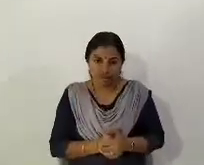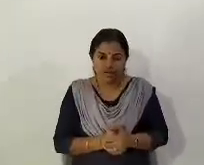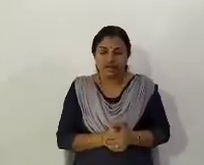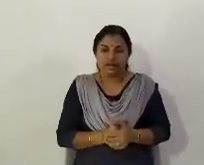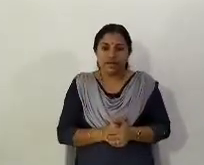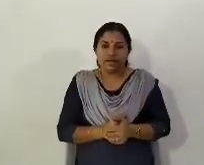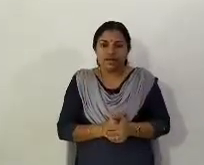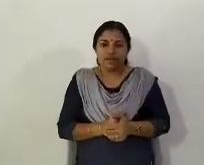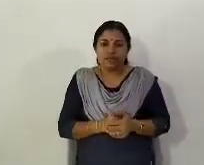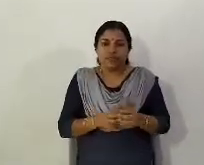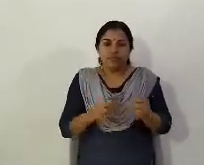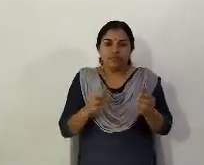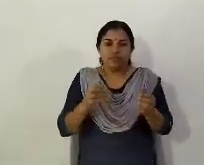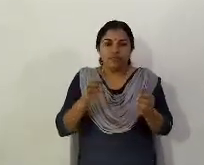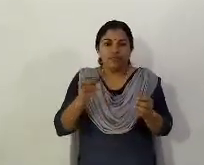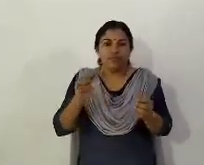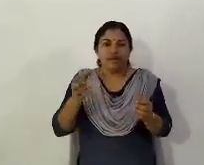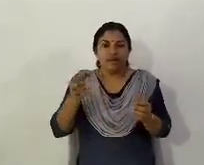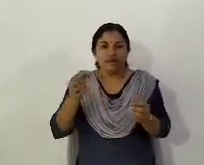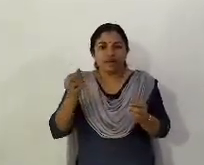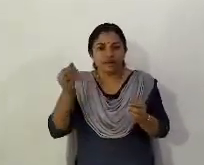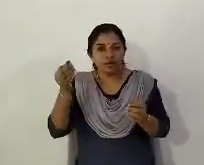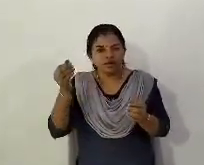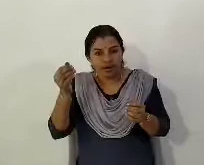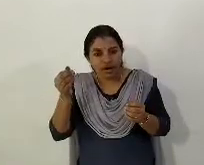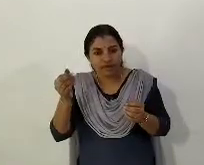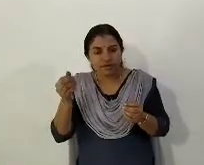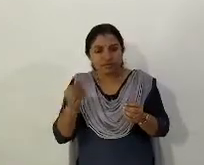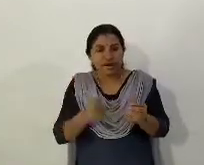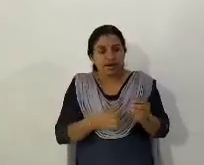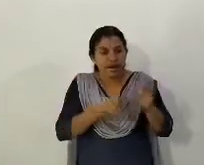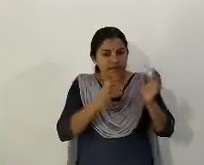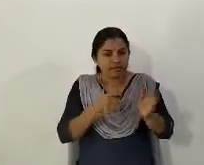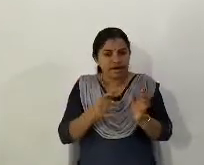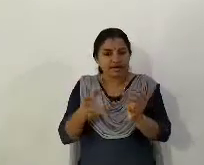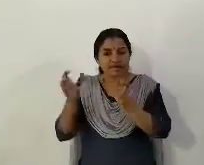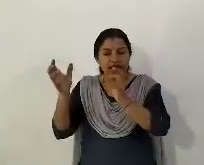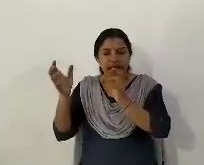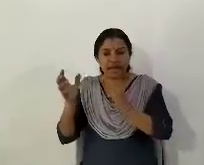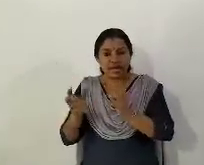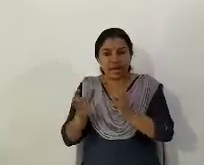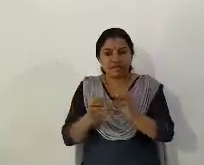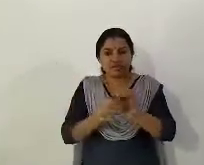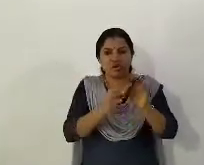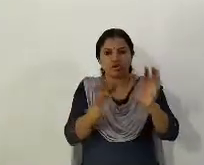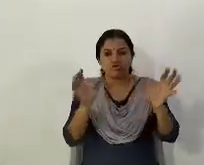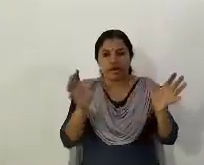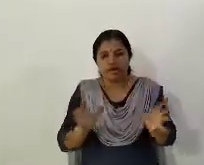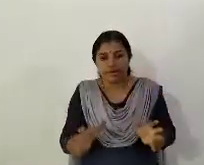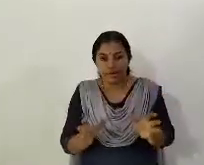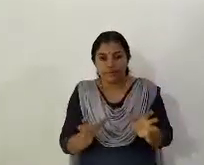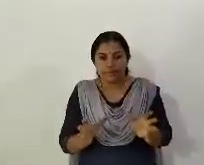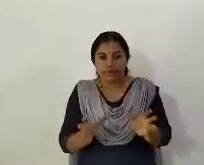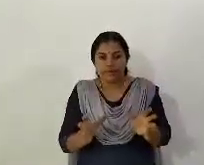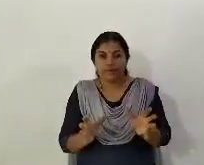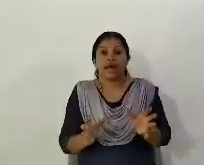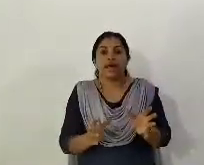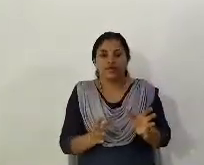file, we are defining the x-axis and y-axis of that